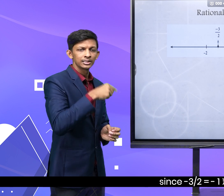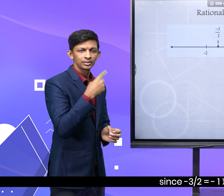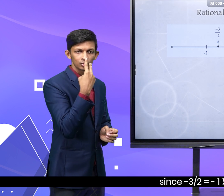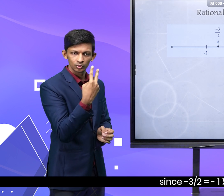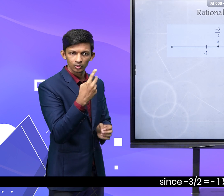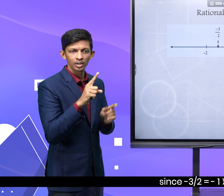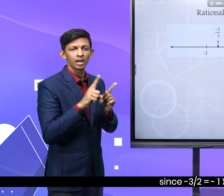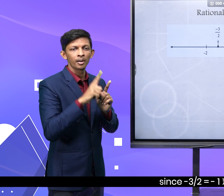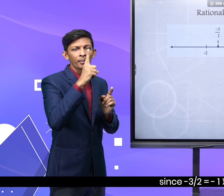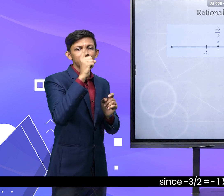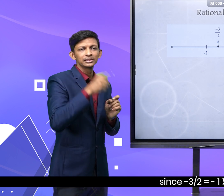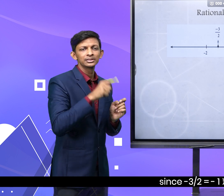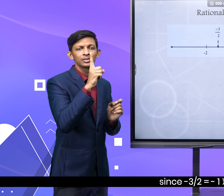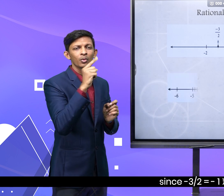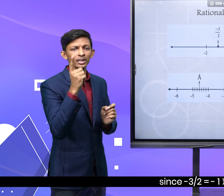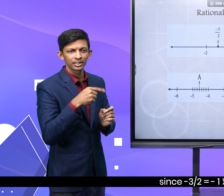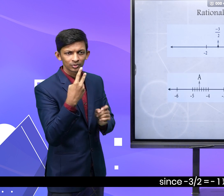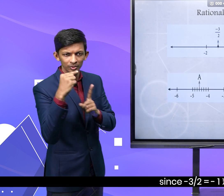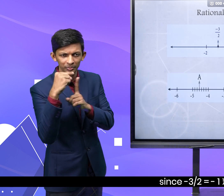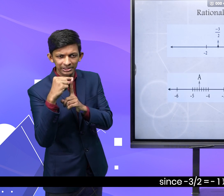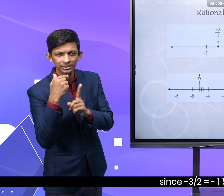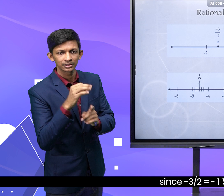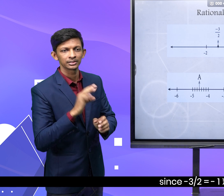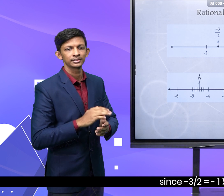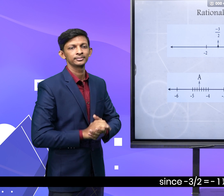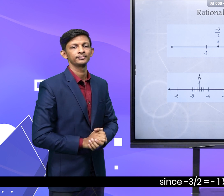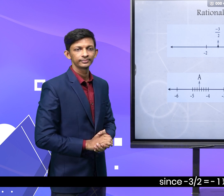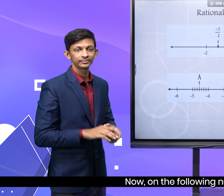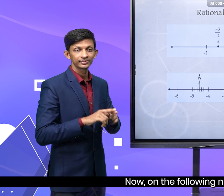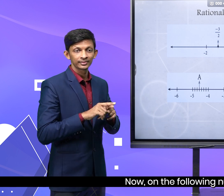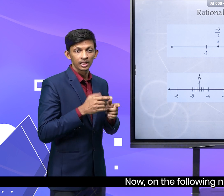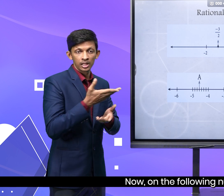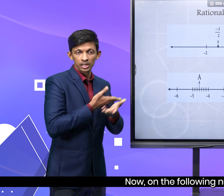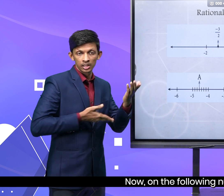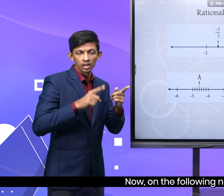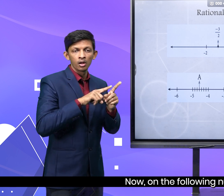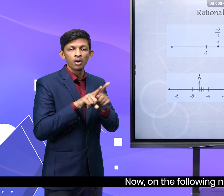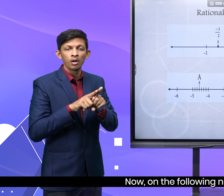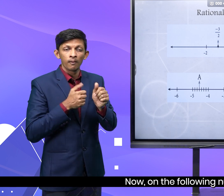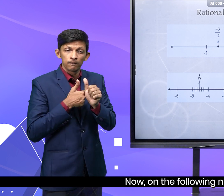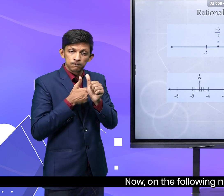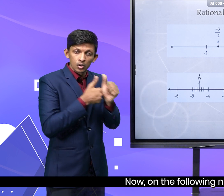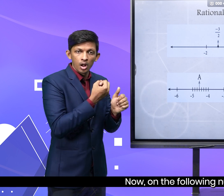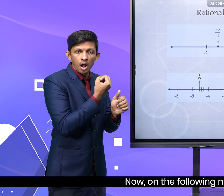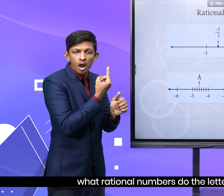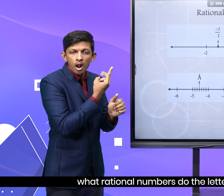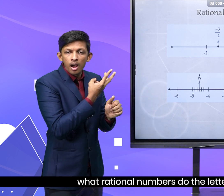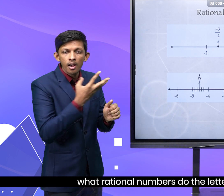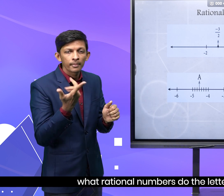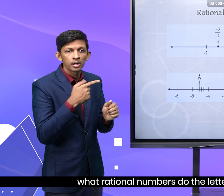to minus 1 by 2 p. Now, on the following number line, what rational